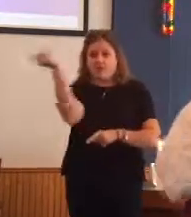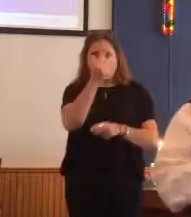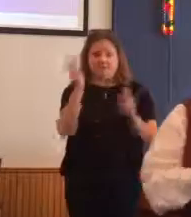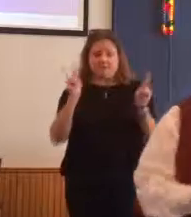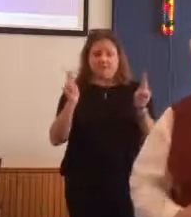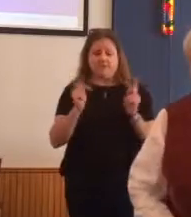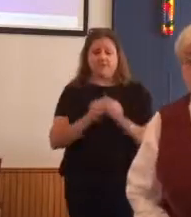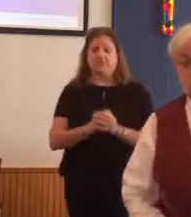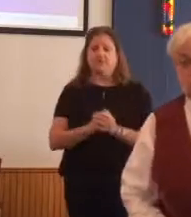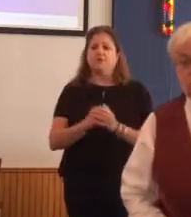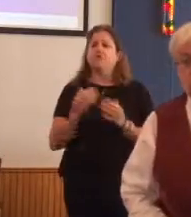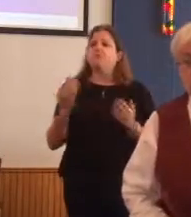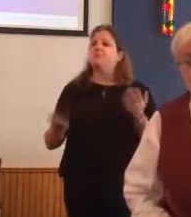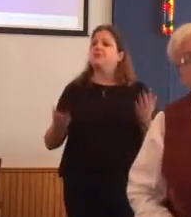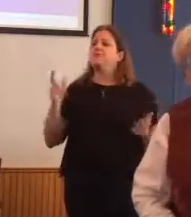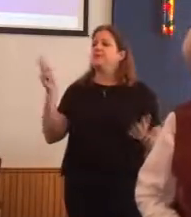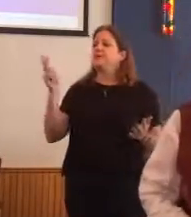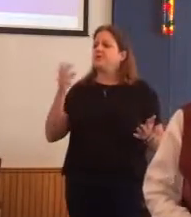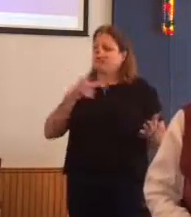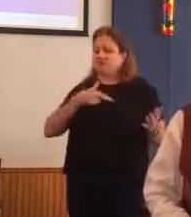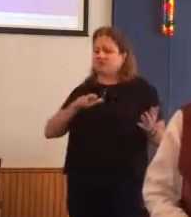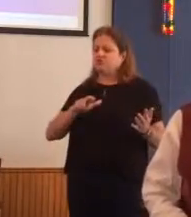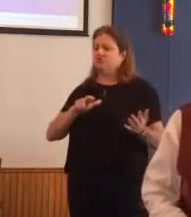Many religious people think so.